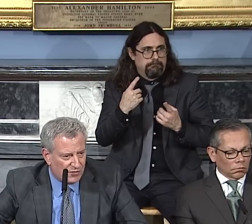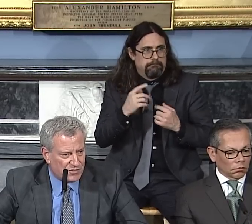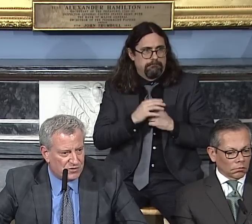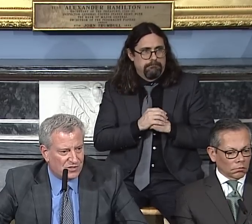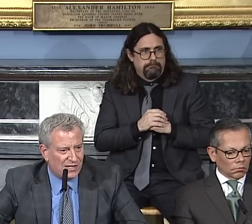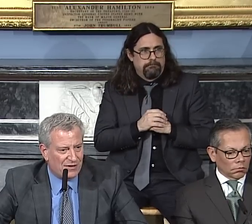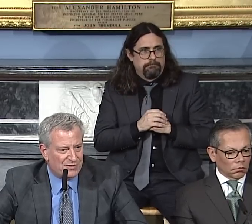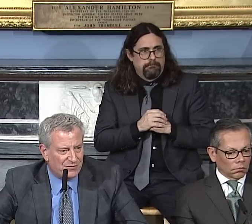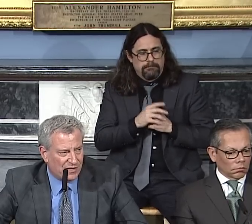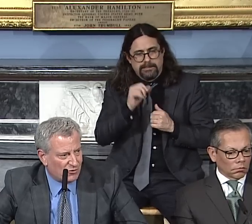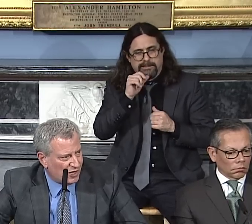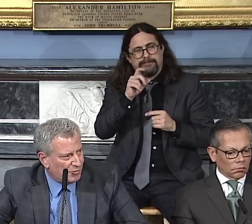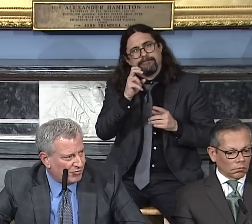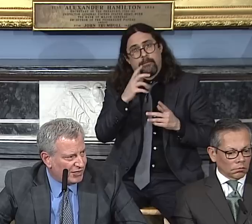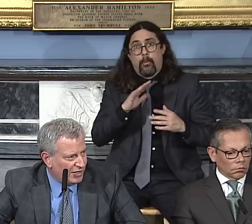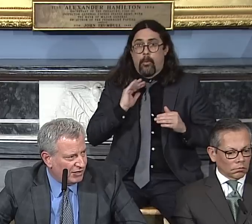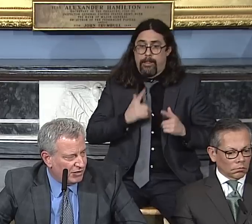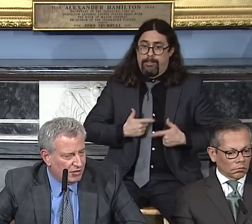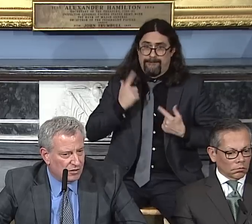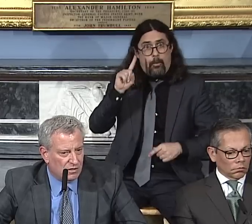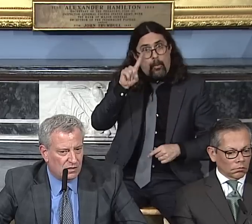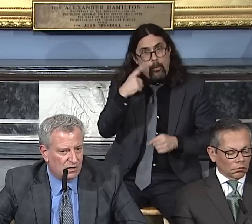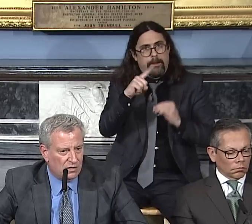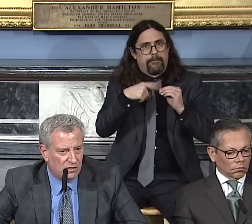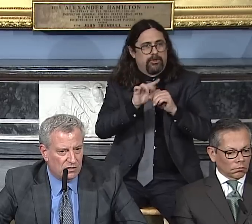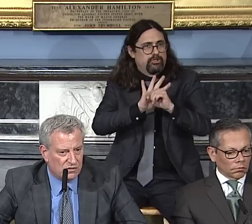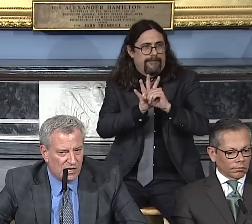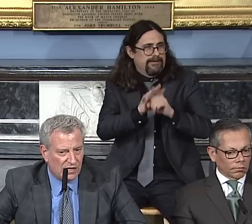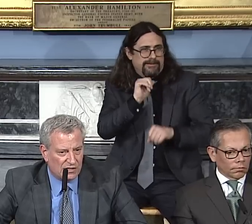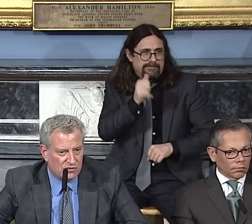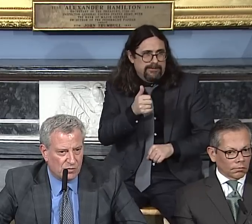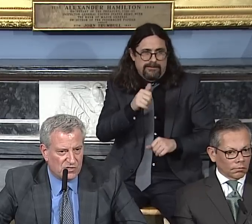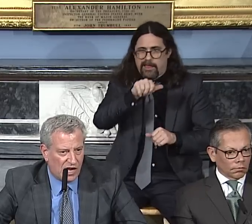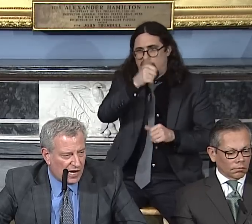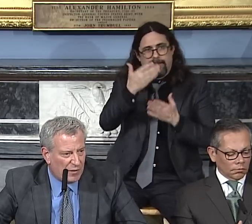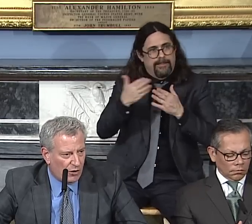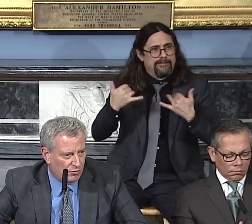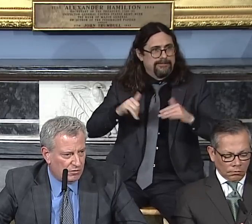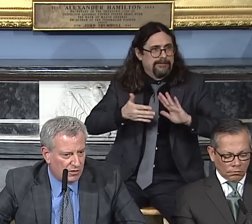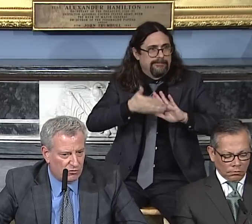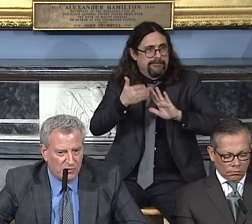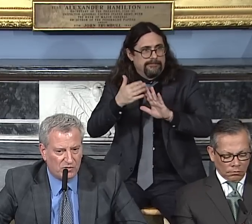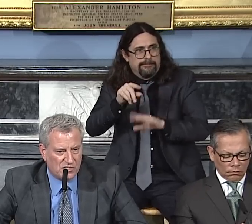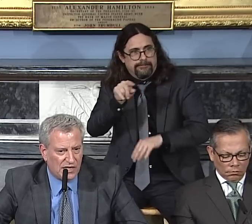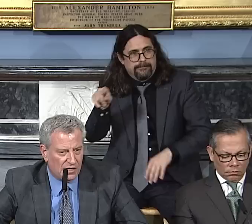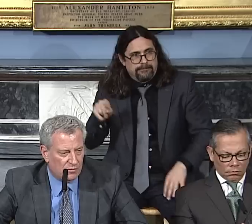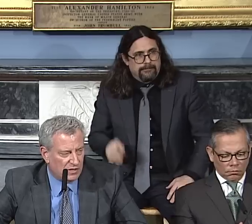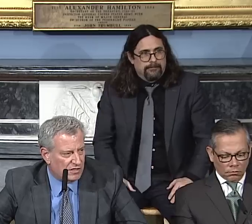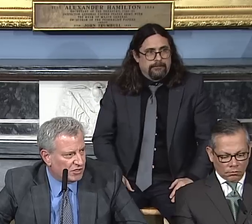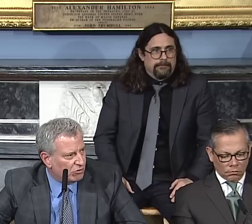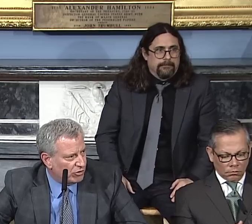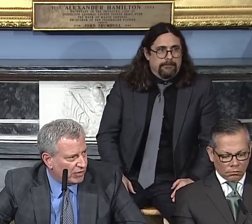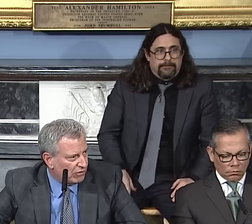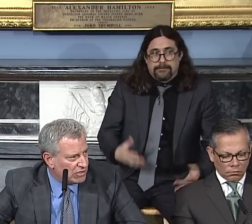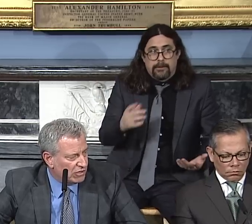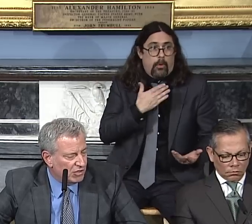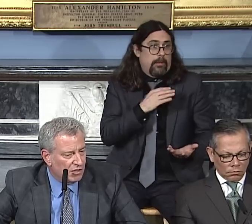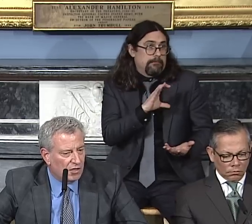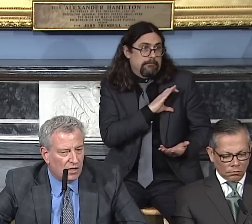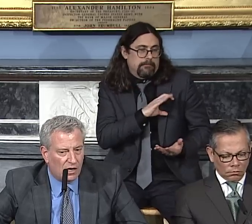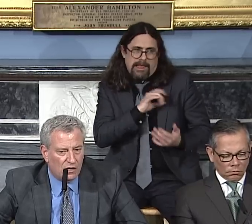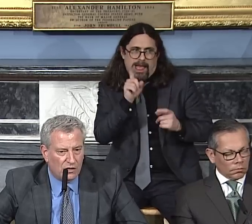police officers still have to fight crime every day. There's not like there's some timeout that criminals take because of